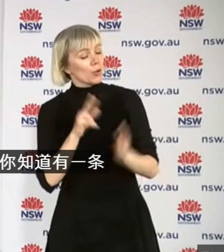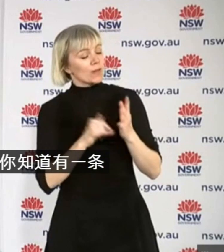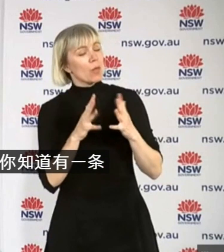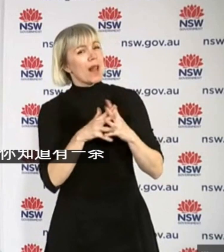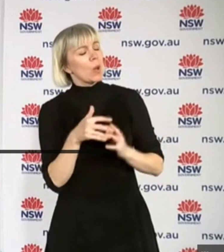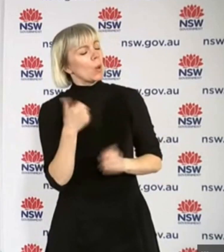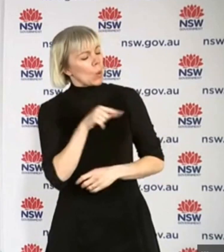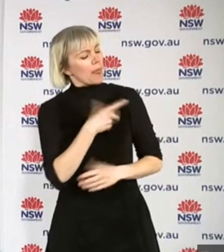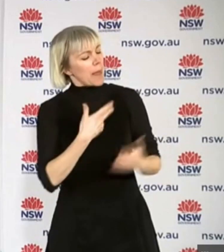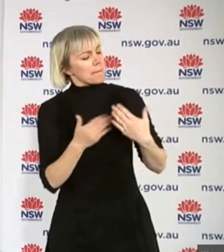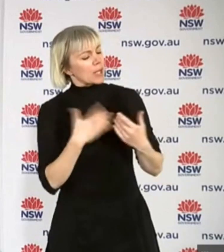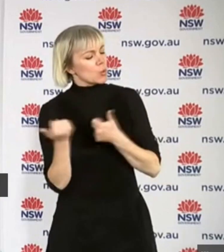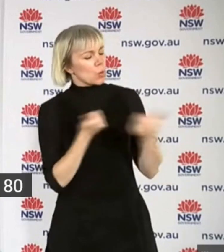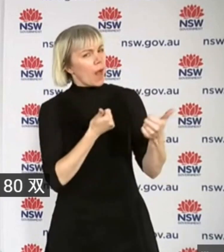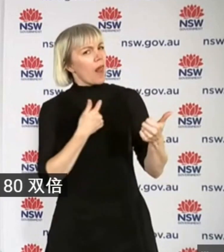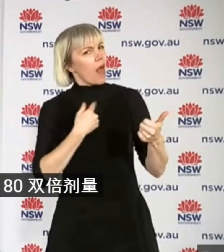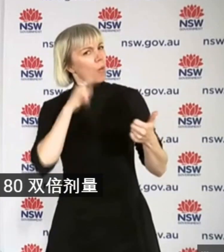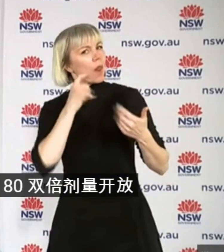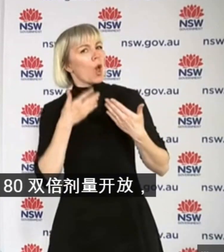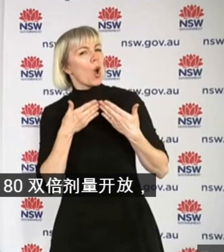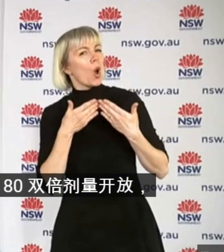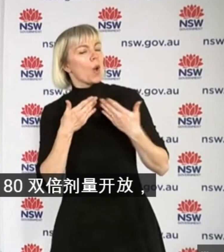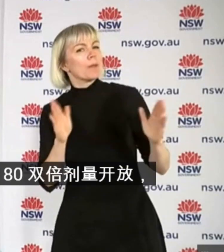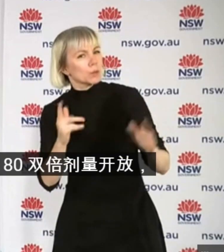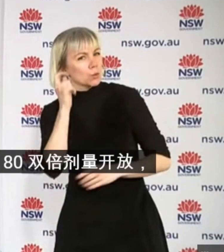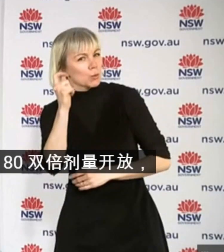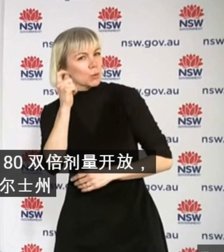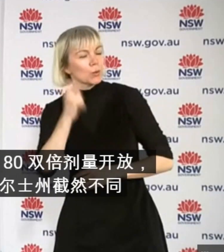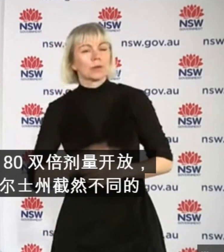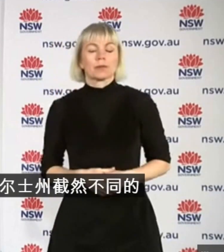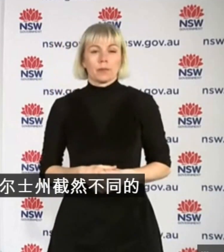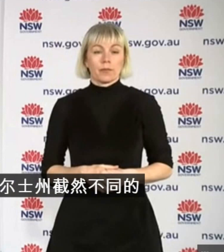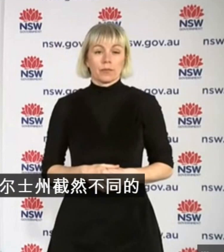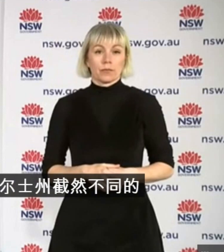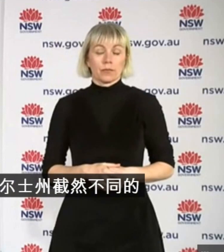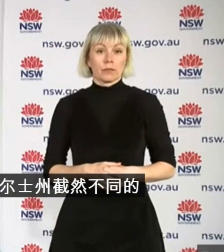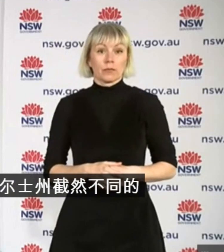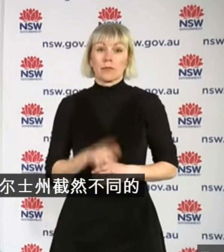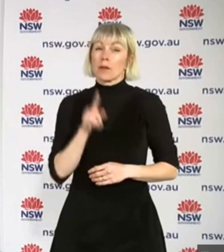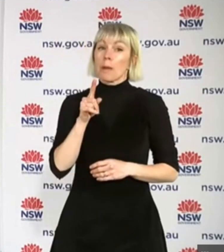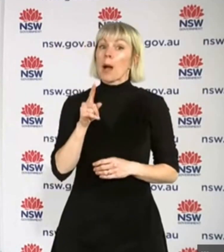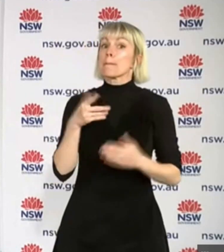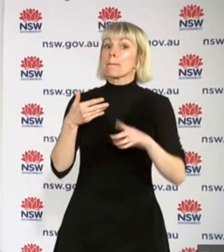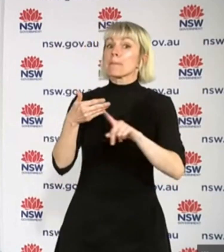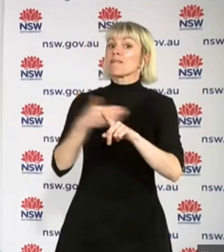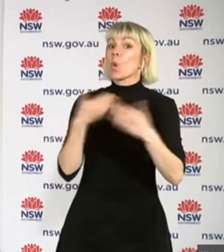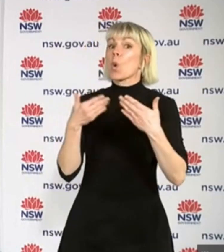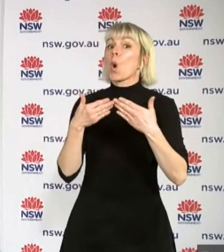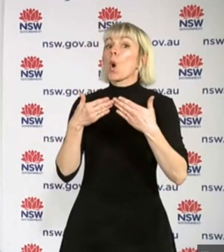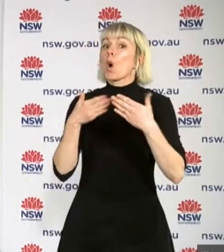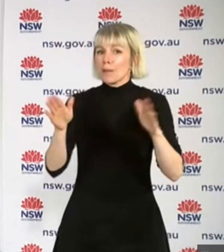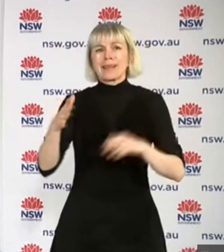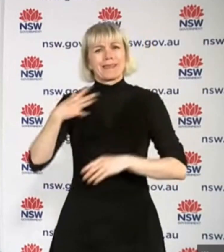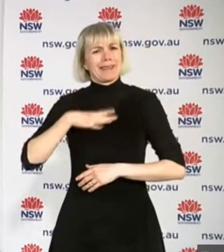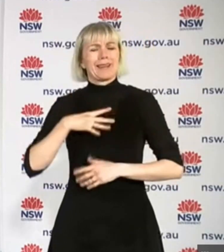if you open up at 80% double dose without cases, you're in a very different position to what New South Wales will be in. We'll be opening up with a significant